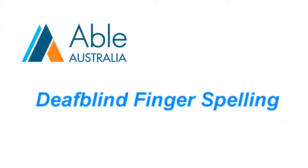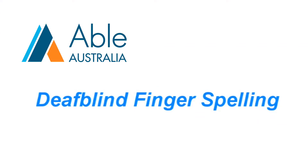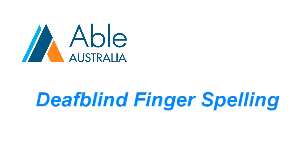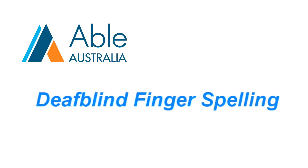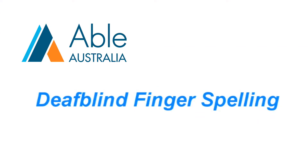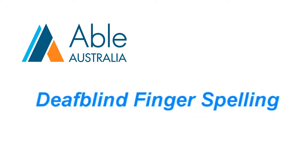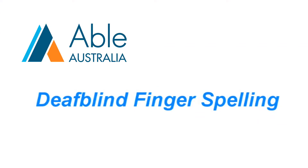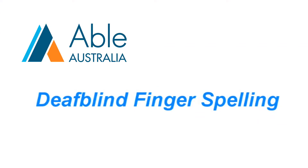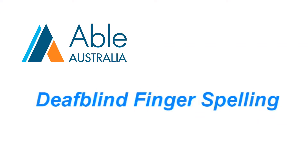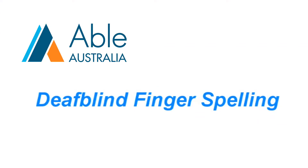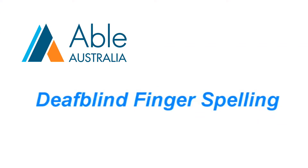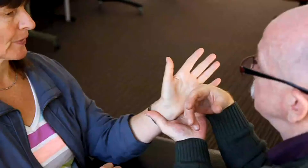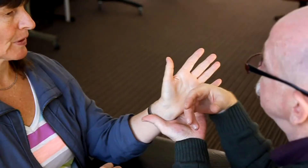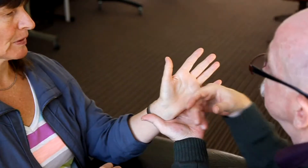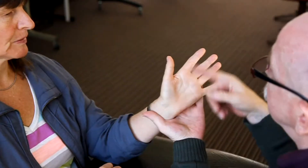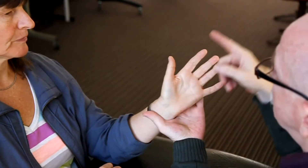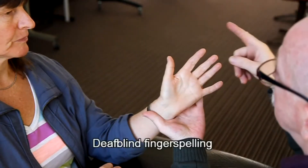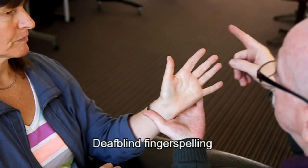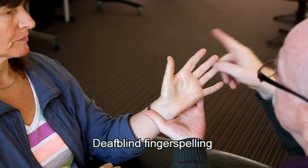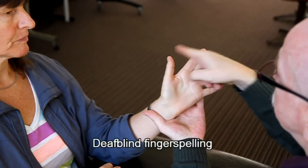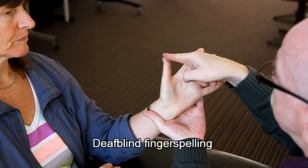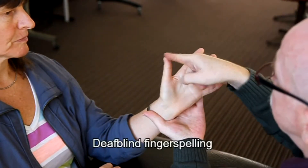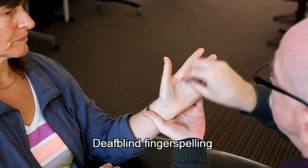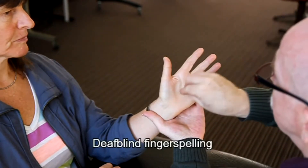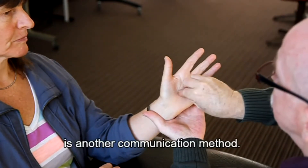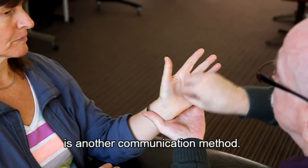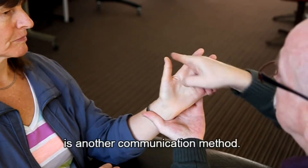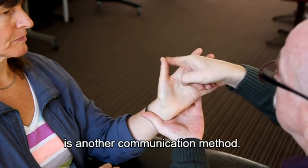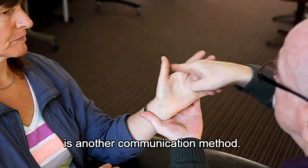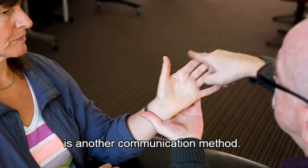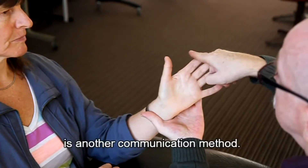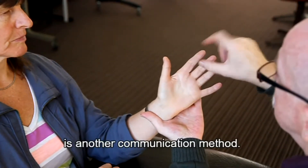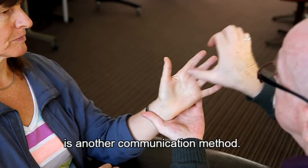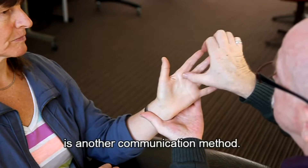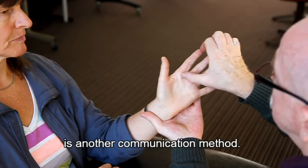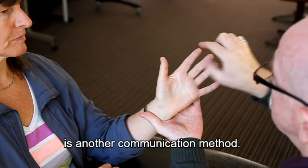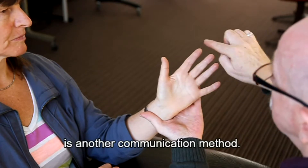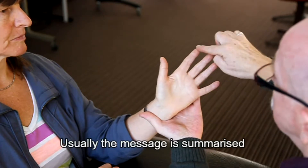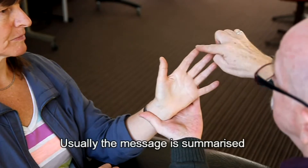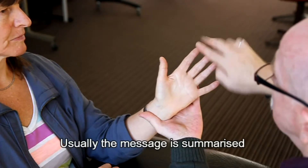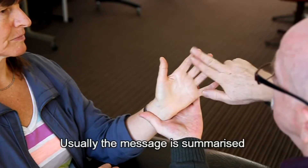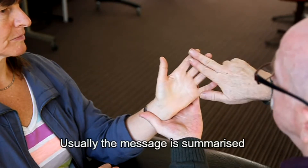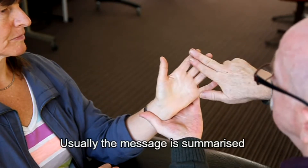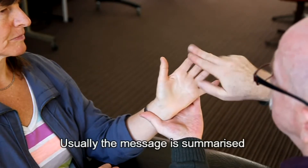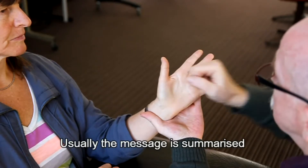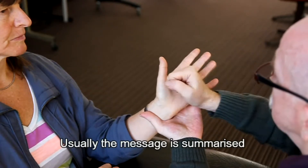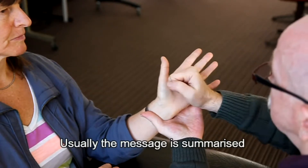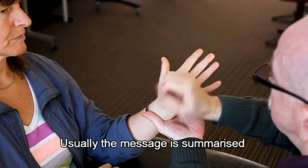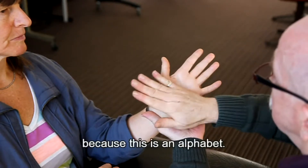Deafblind fingerspelling. Deafblind fingerspelling is another communication method. Usually the message is summarized because